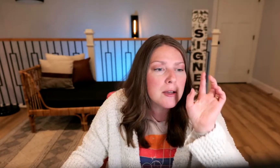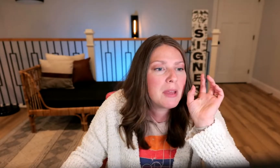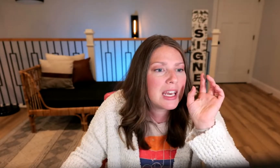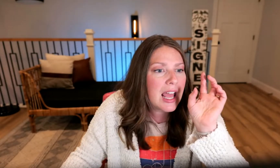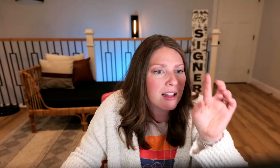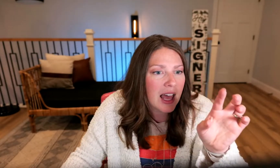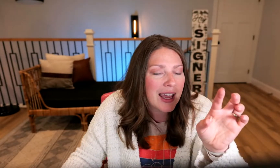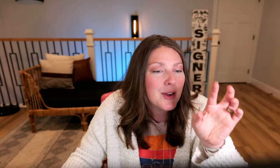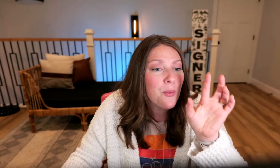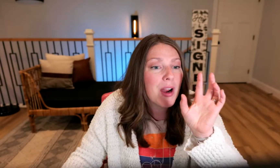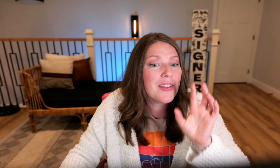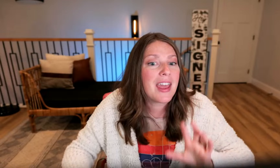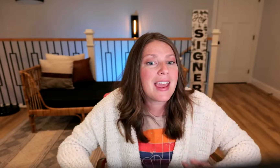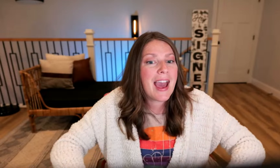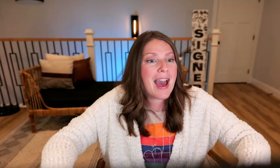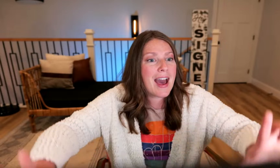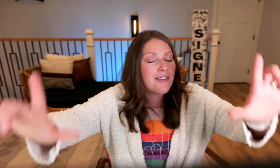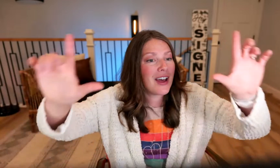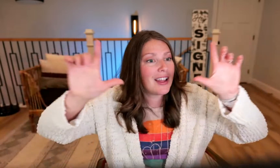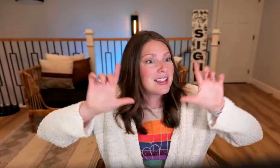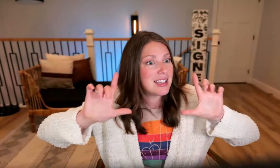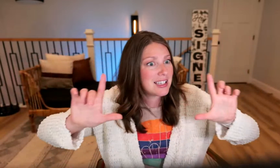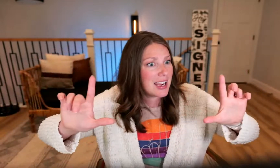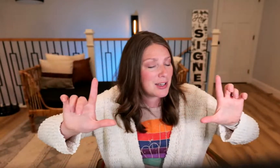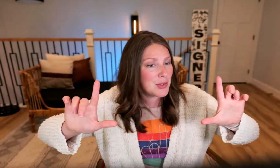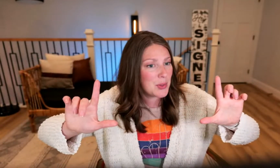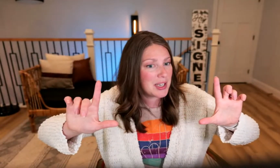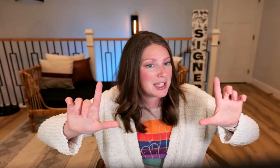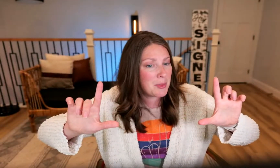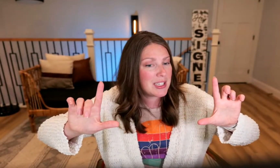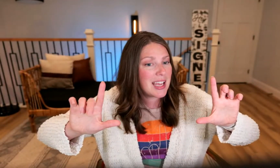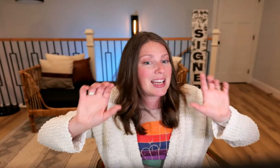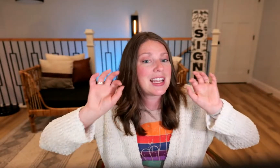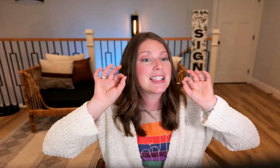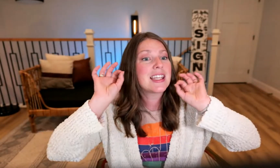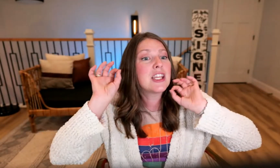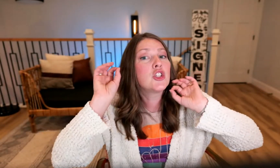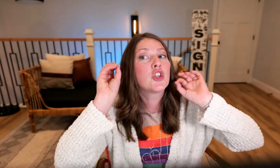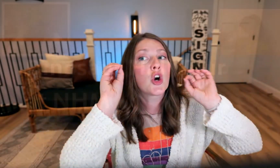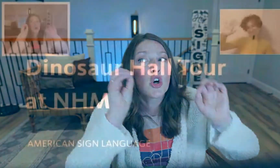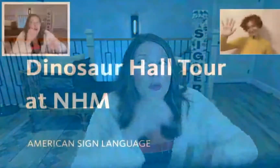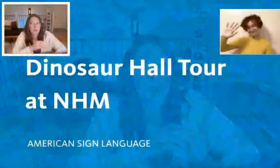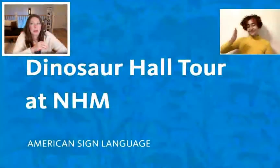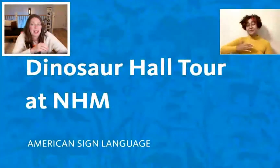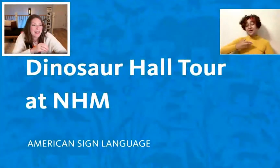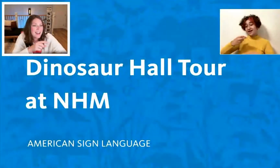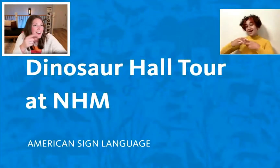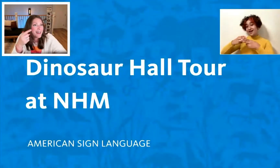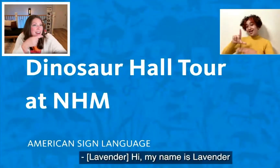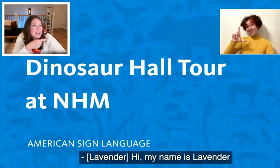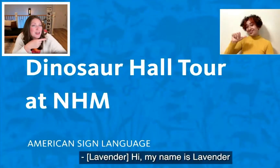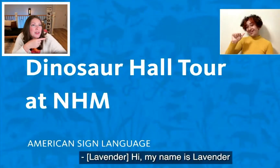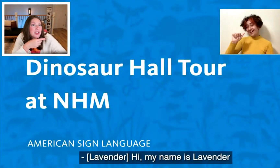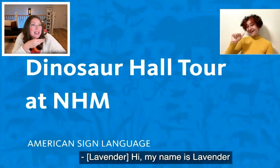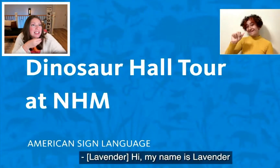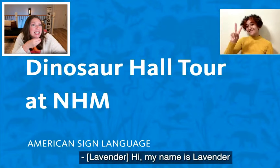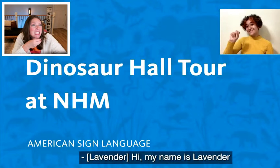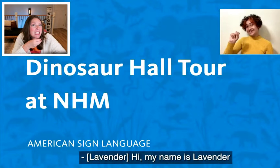in LA where they have the dinosaur exhibit and it's interpreted. All right, so you can kind of see